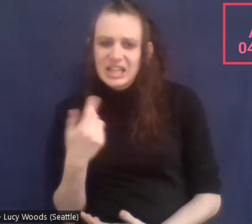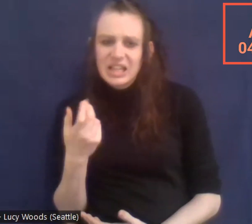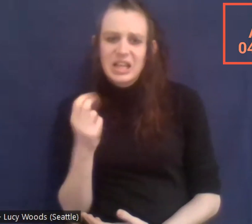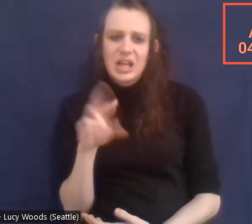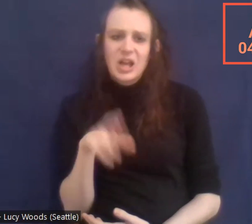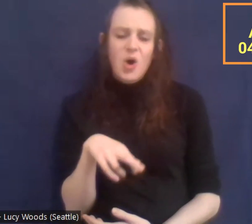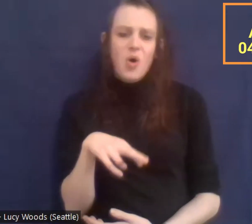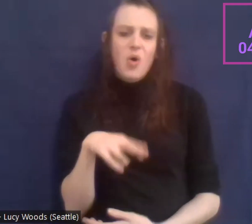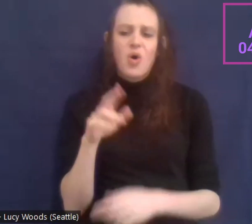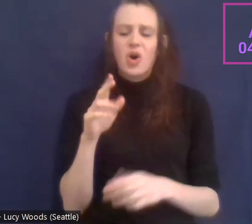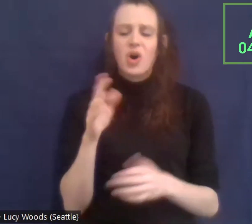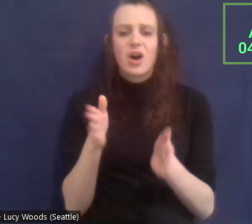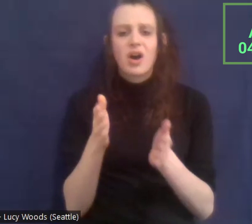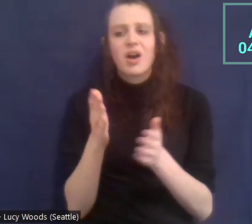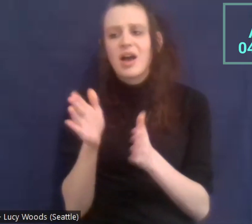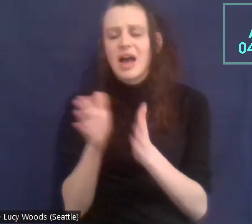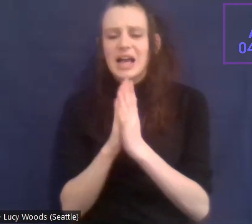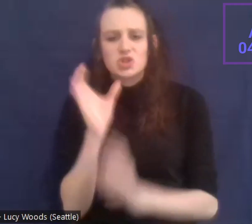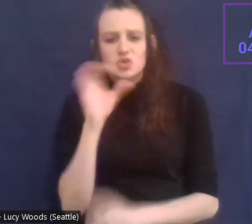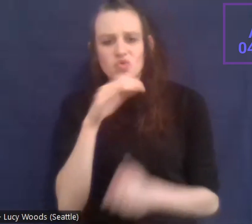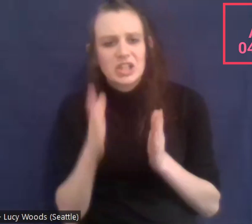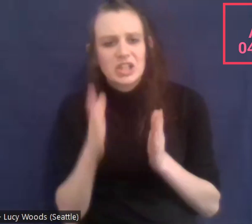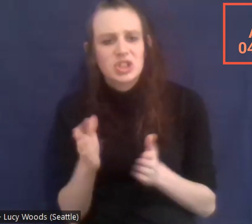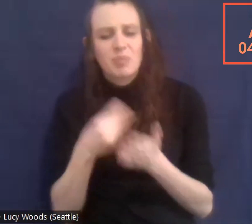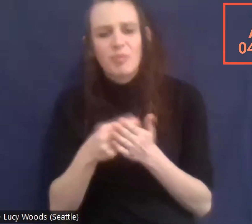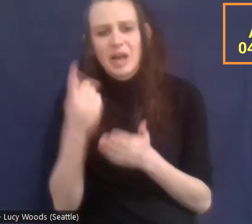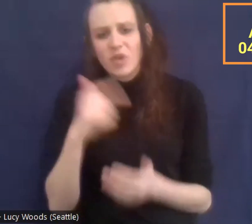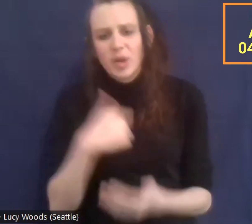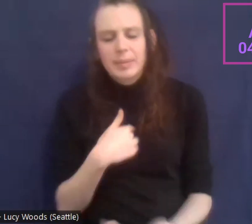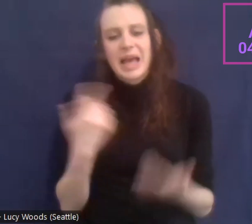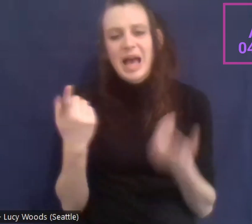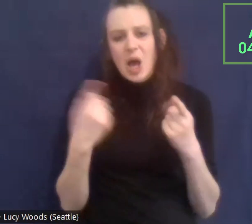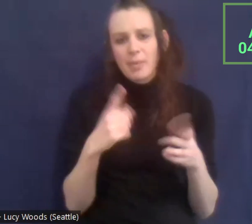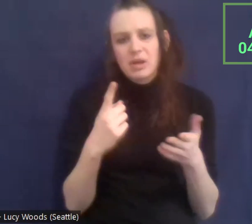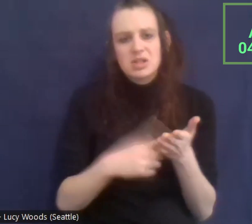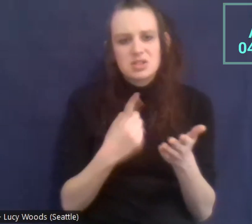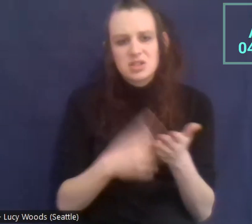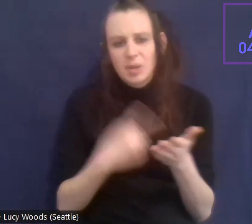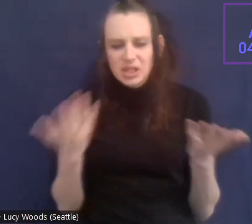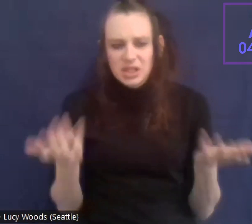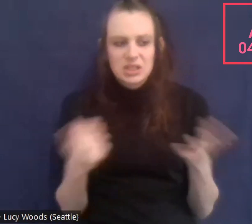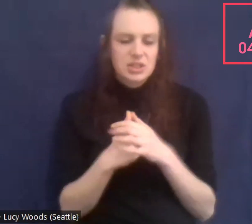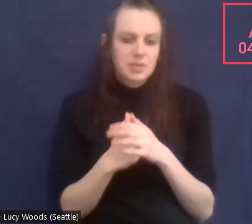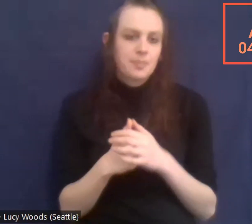at the store. You know, it happened occasionally, but you know, frankly, my whole game